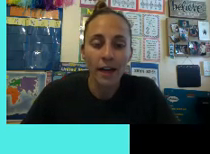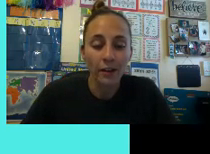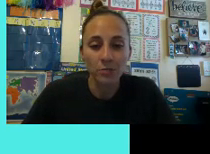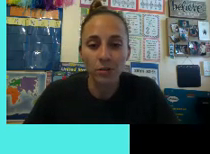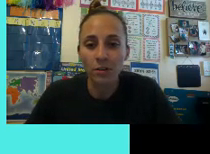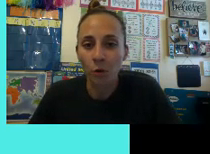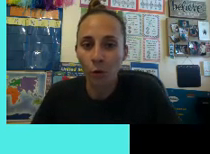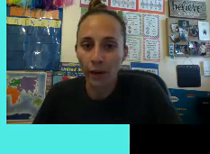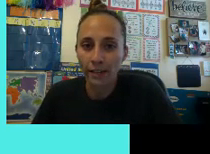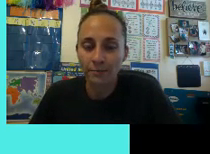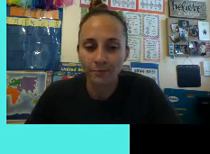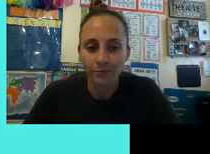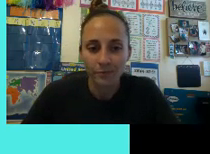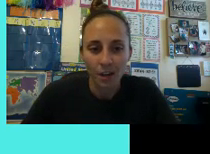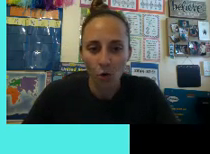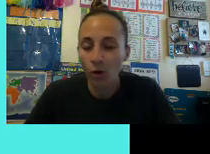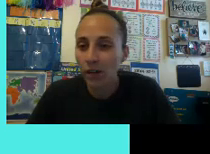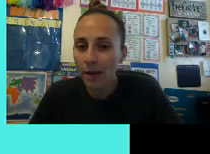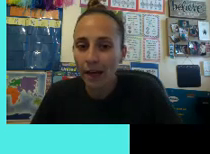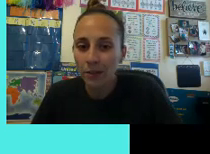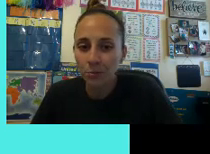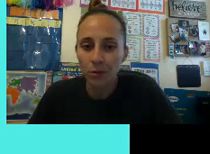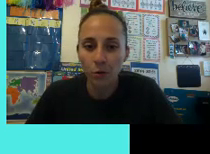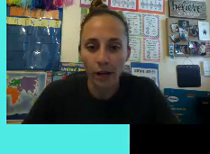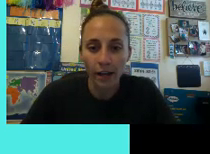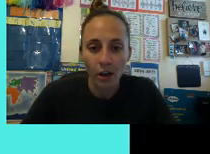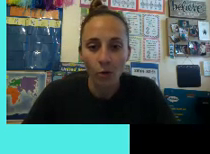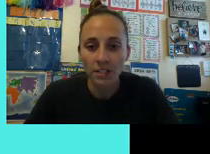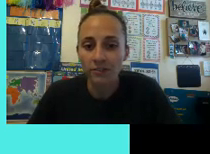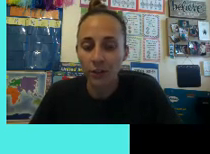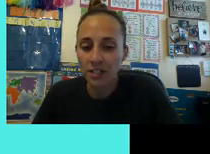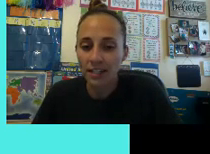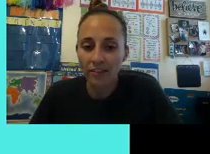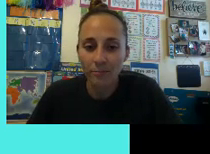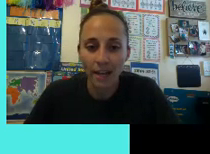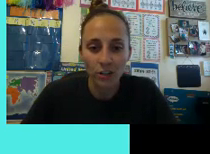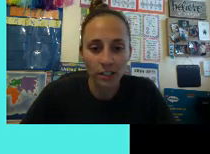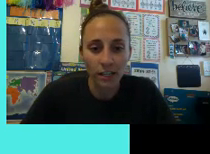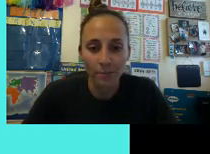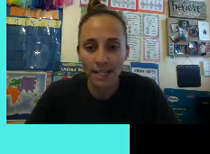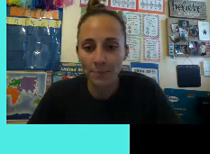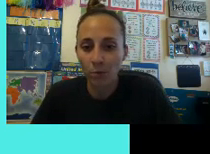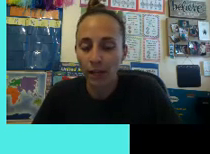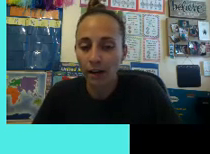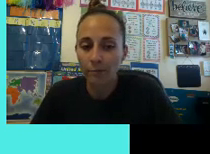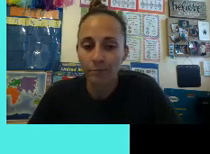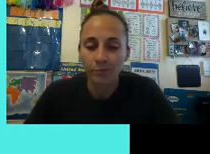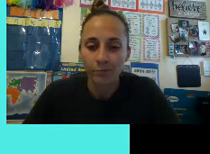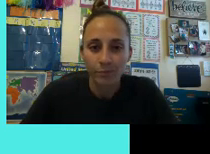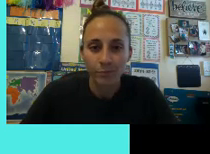William Ellsworth Hoy. William Ellsworth Hoy was the first deaf Major League Baseball